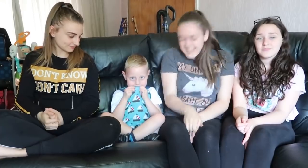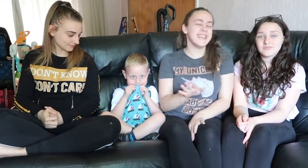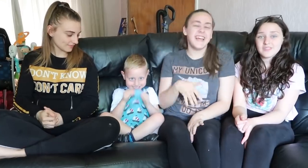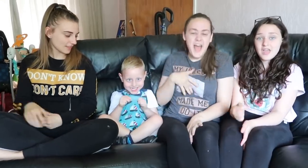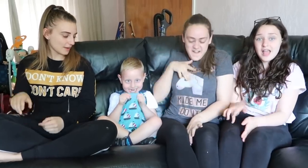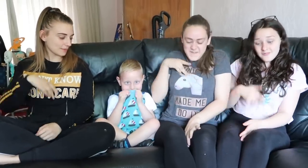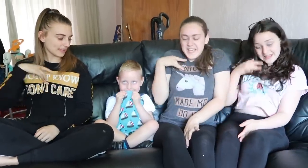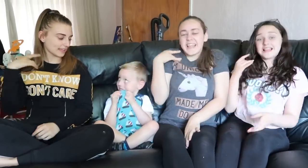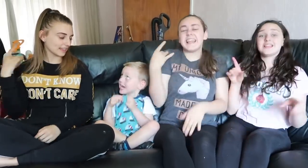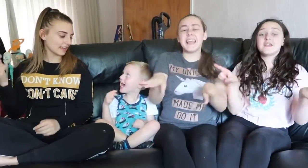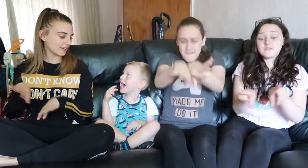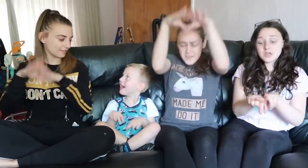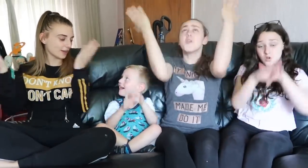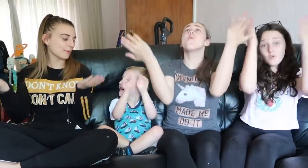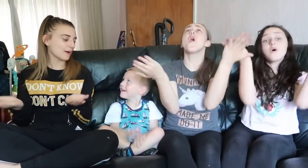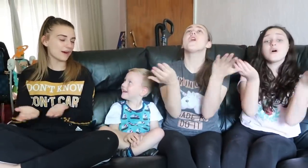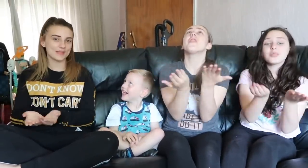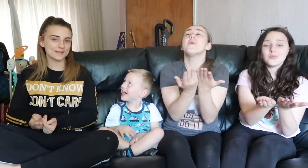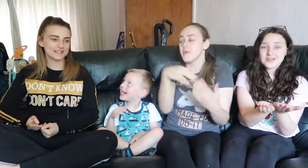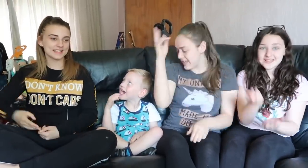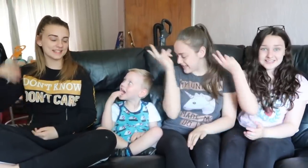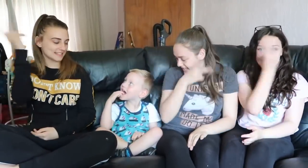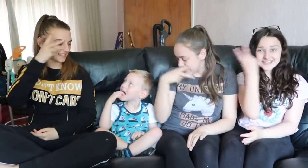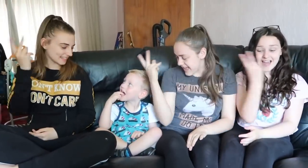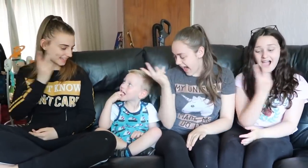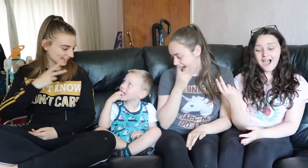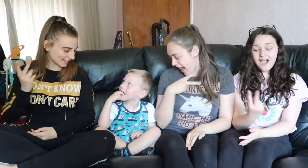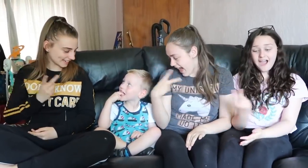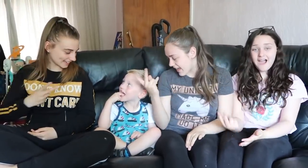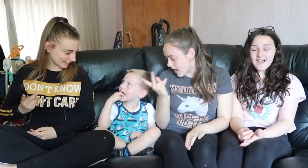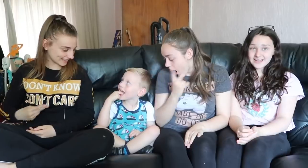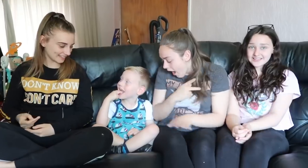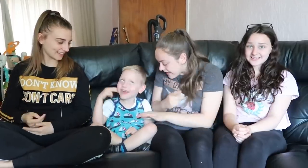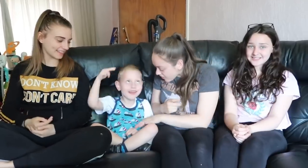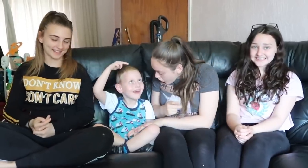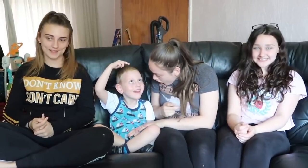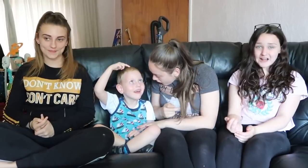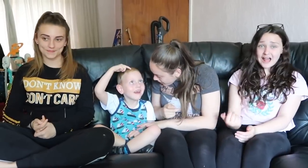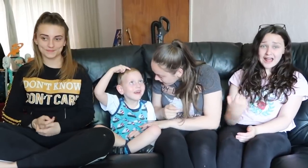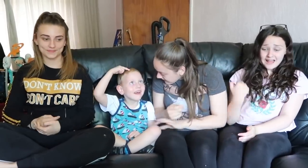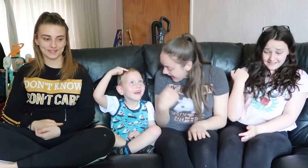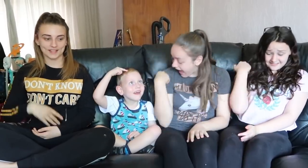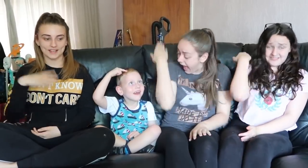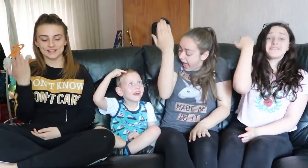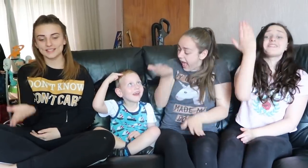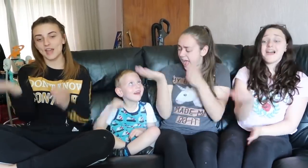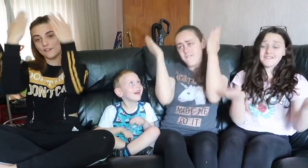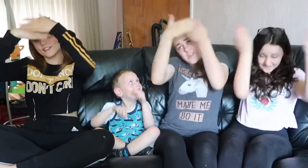We can live in a world that we desire It's a chorus right there Because every